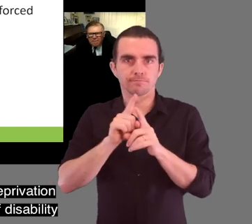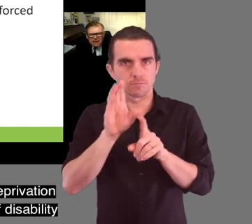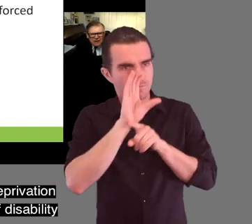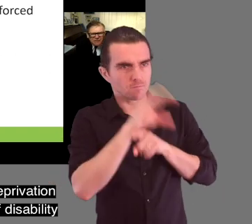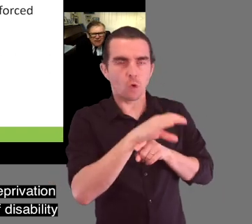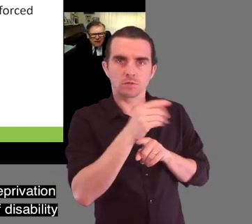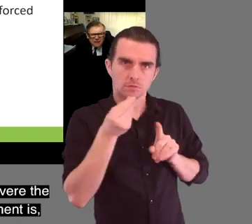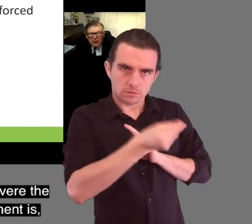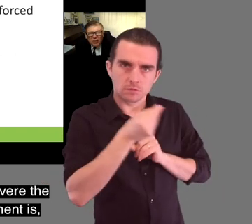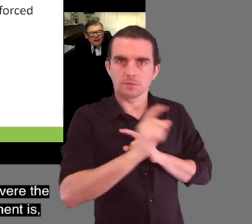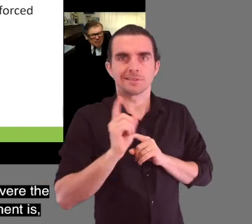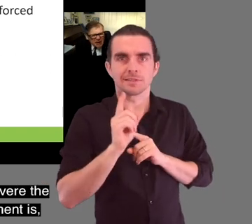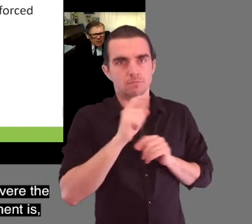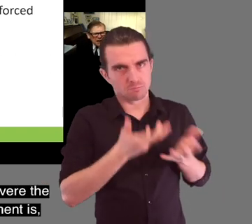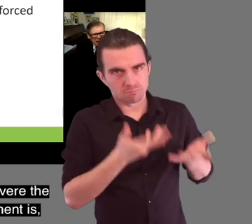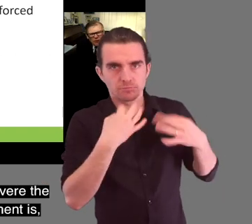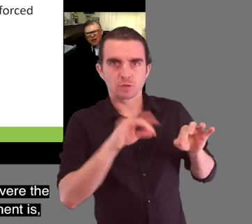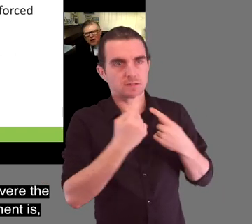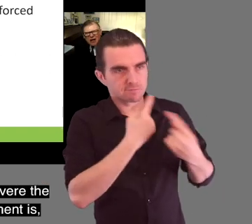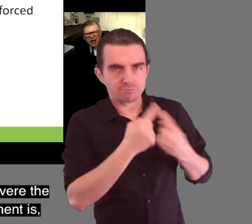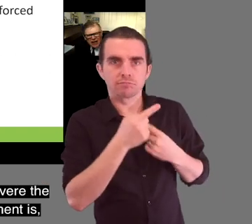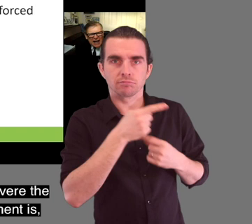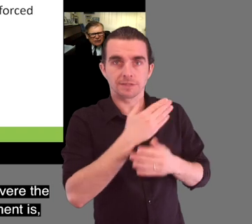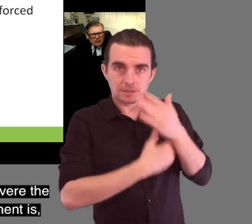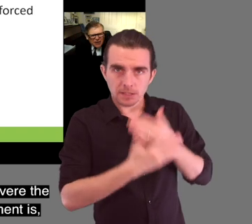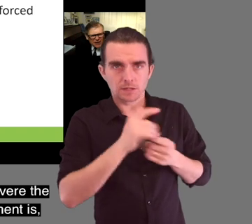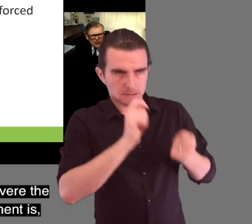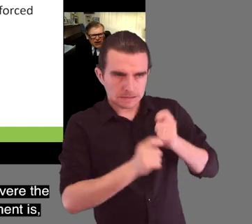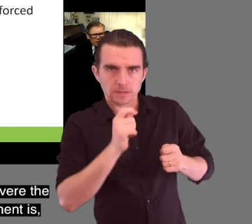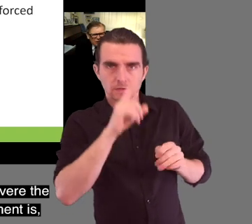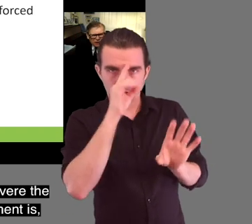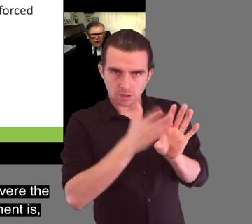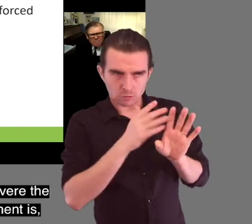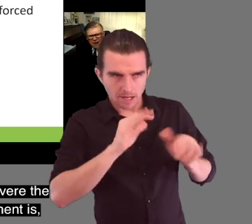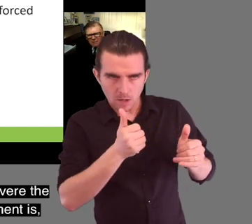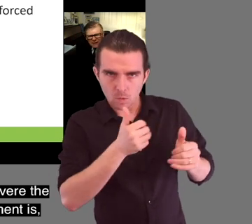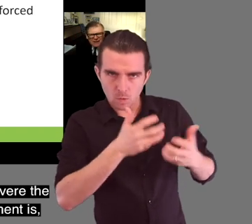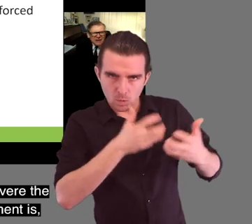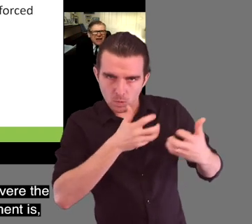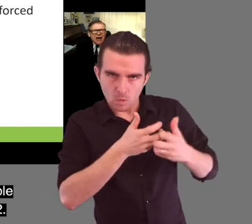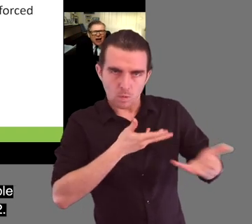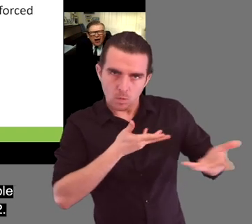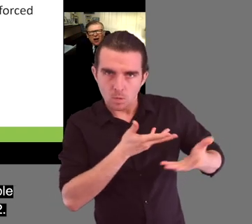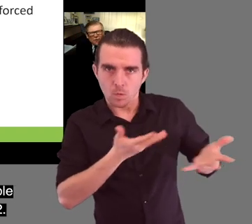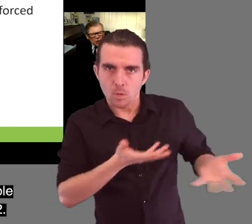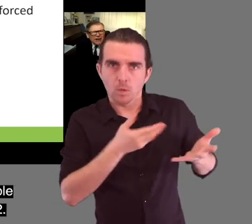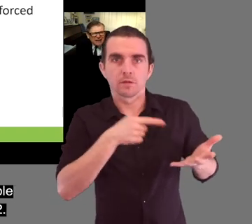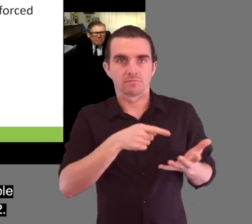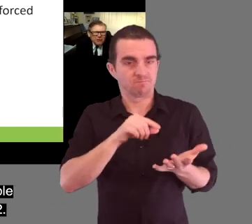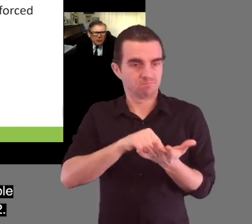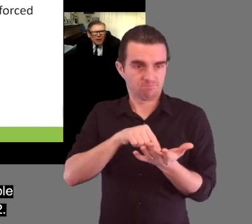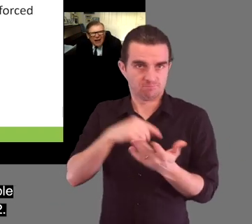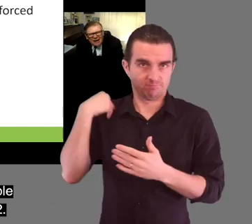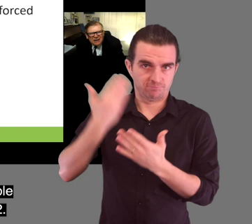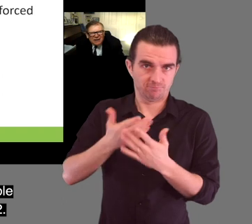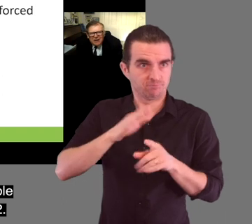the basis of disability or the impairment, how severe the psychosocial impairment is, are not